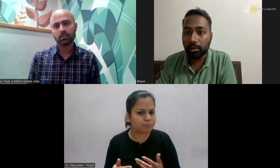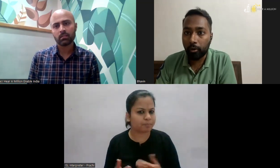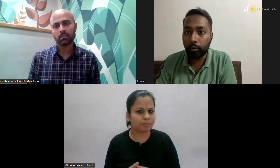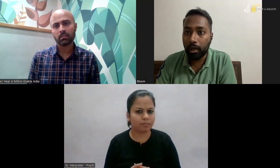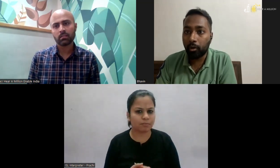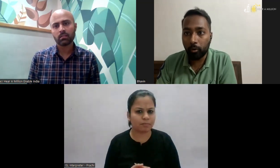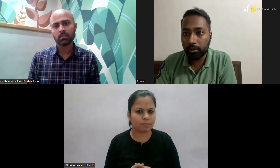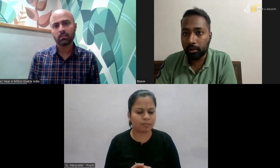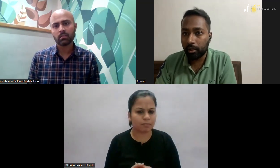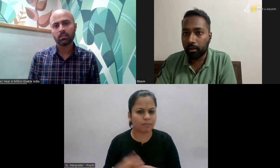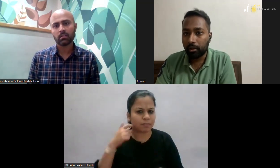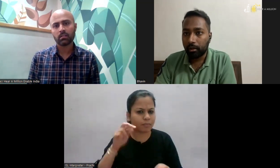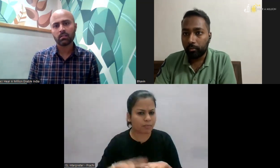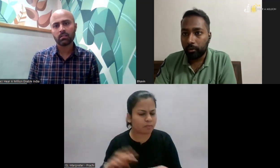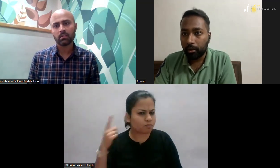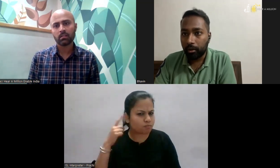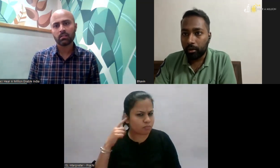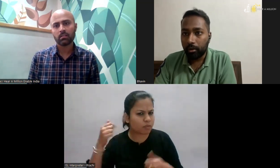feel the sound like horns,